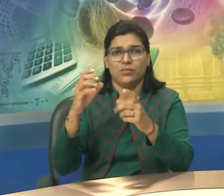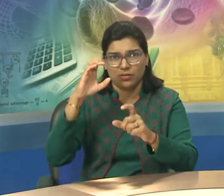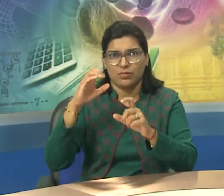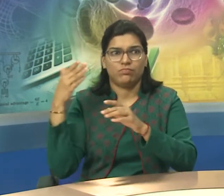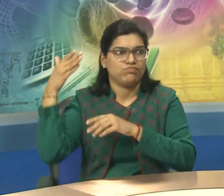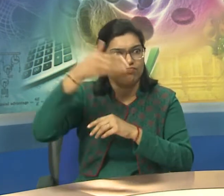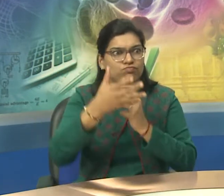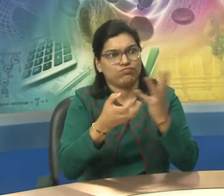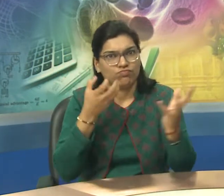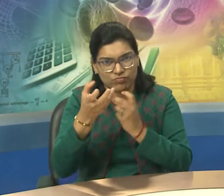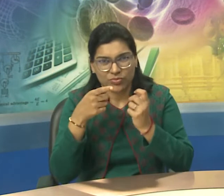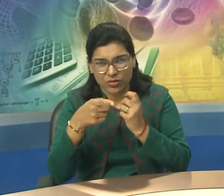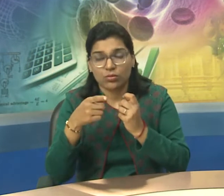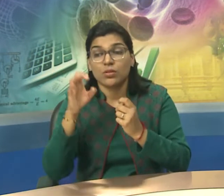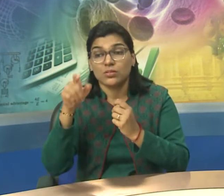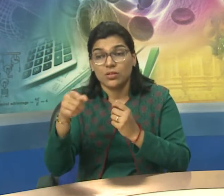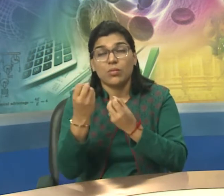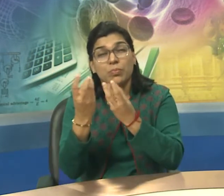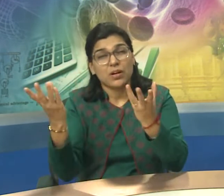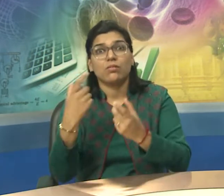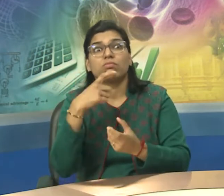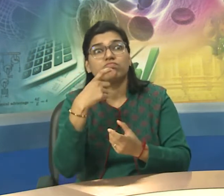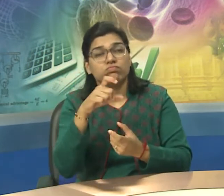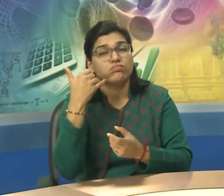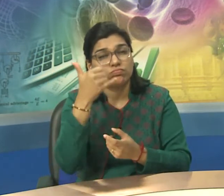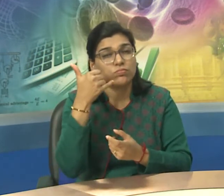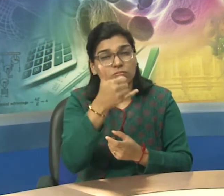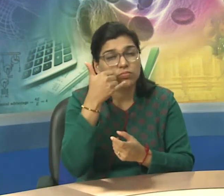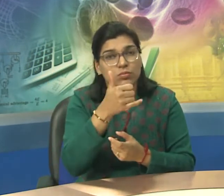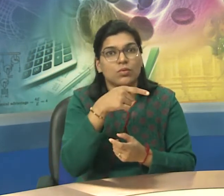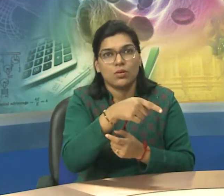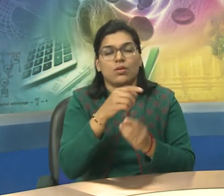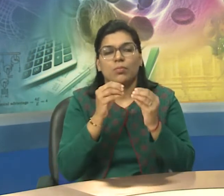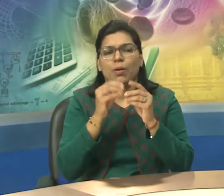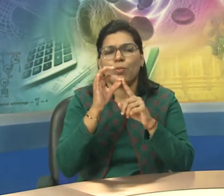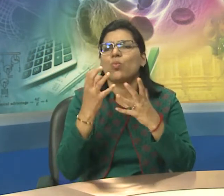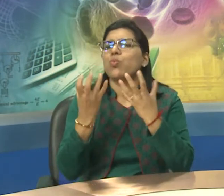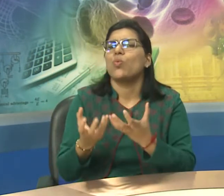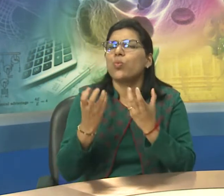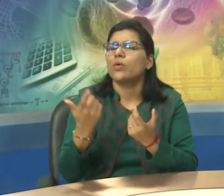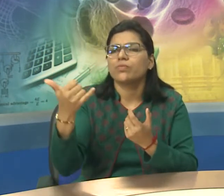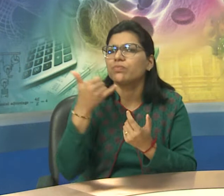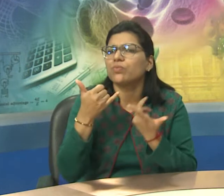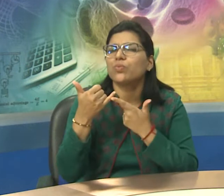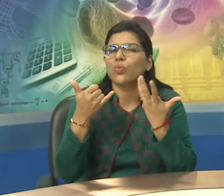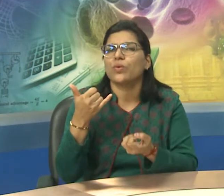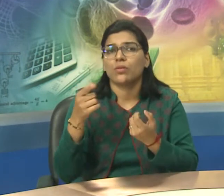vendors provide the management with flexible and scalable services